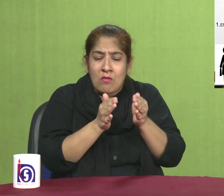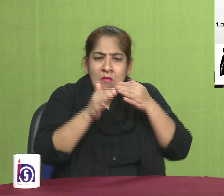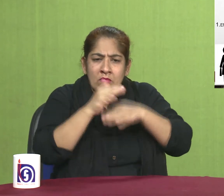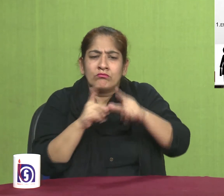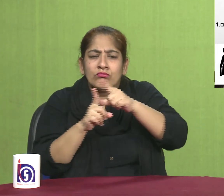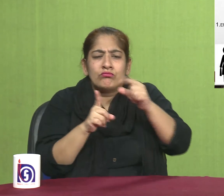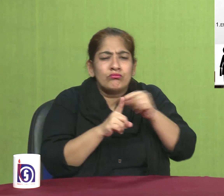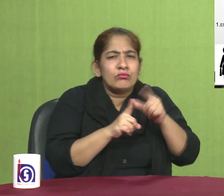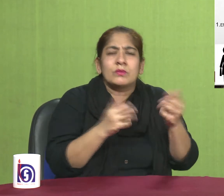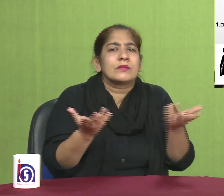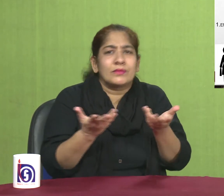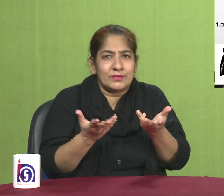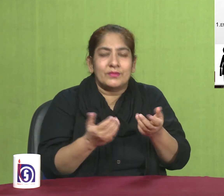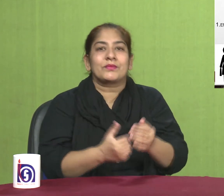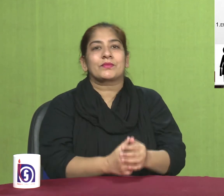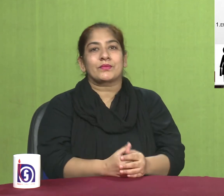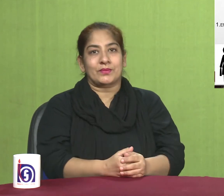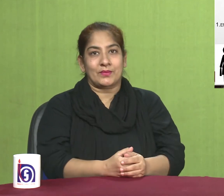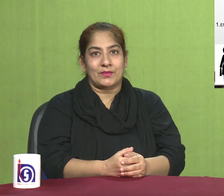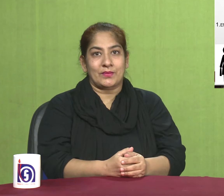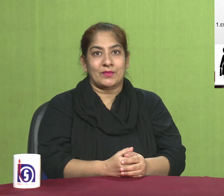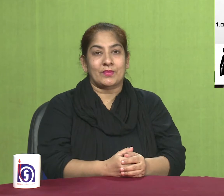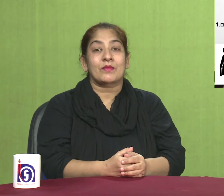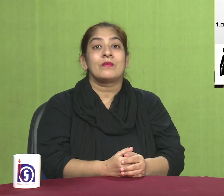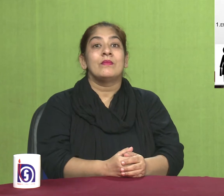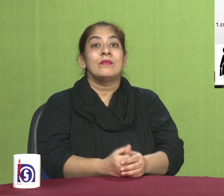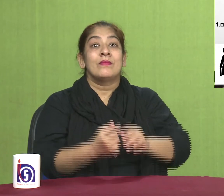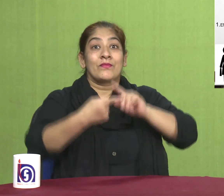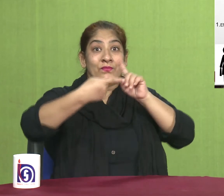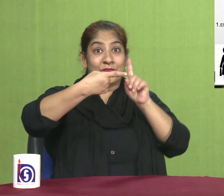Let us now understand different roles of small businesses in India.